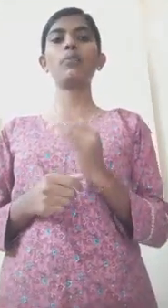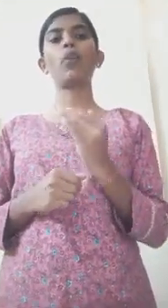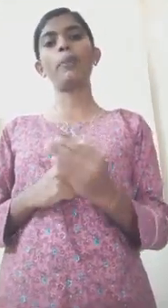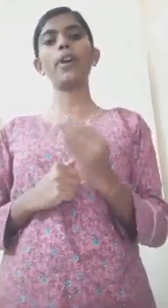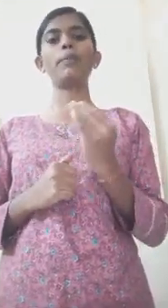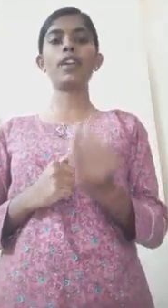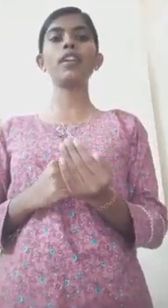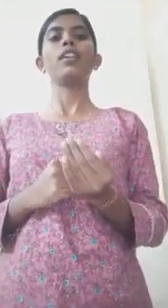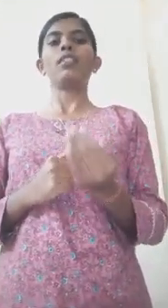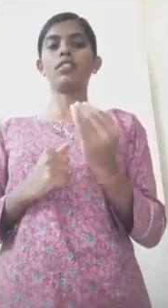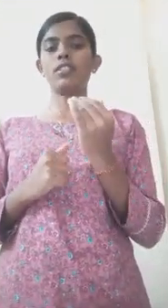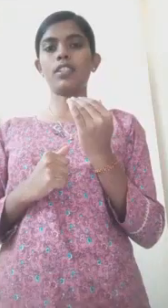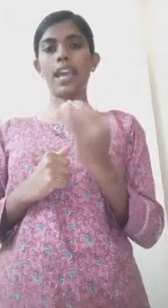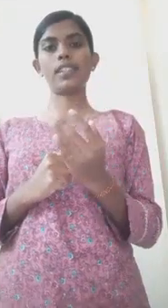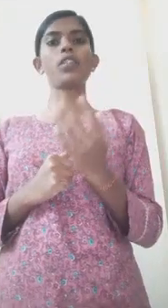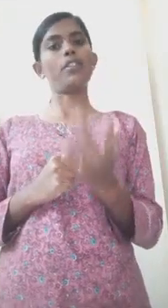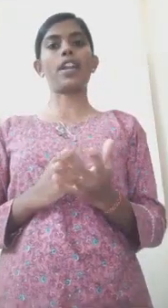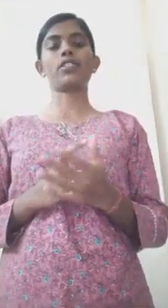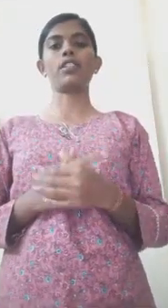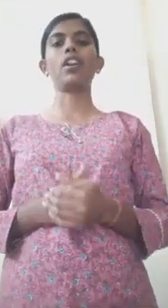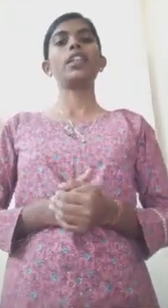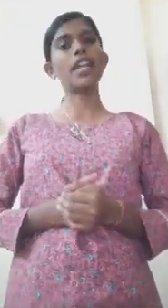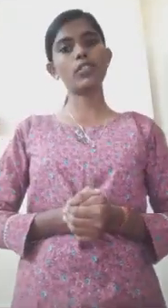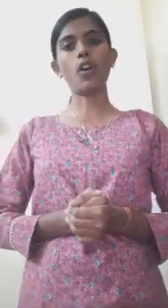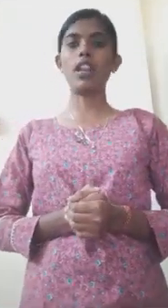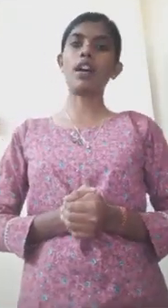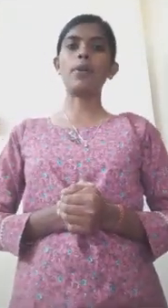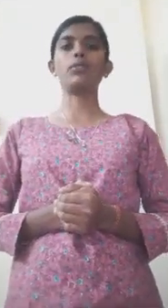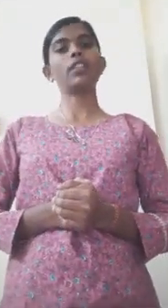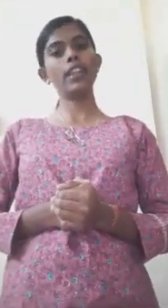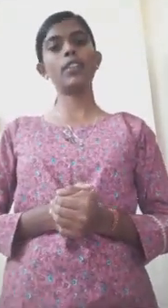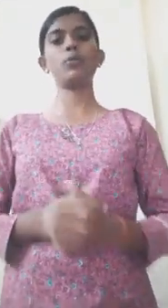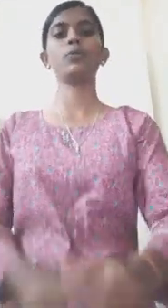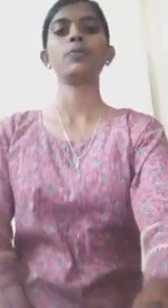proper blood gas contraction. That's all about. Thank you.